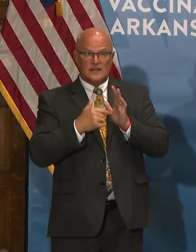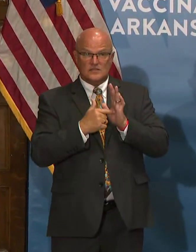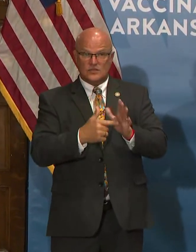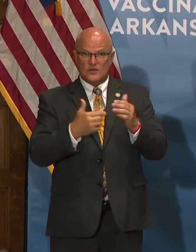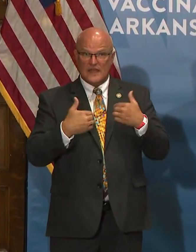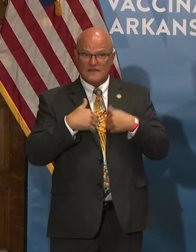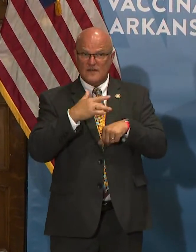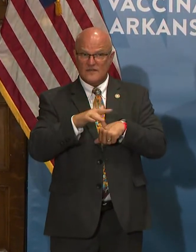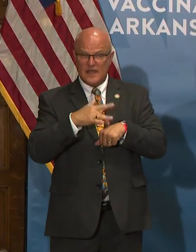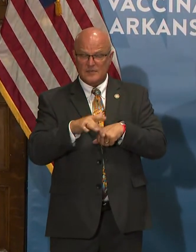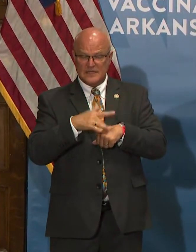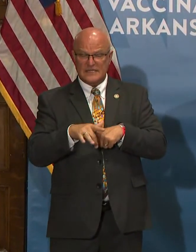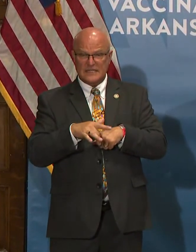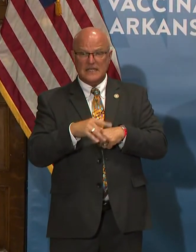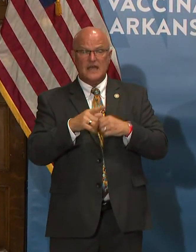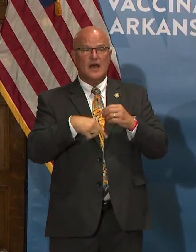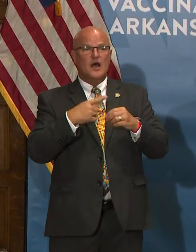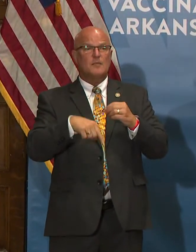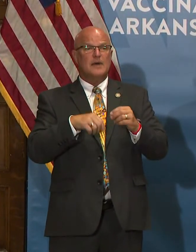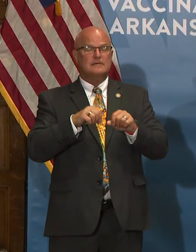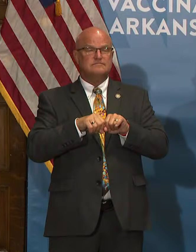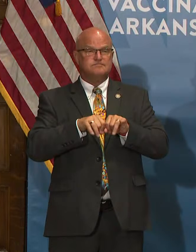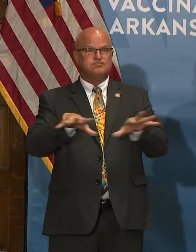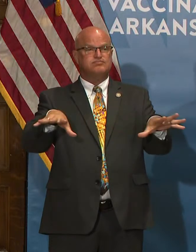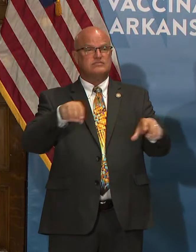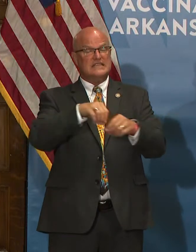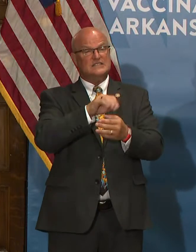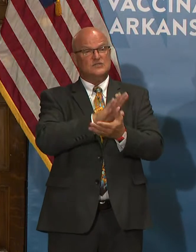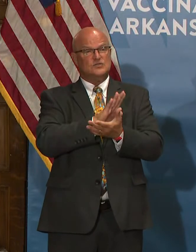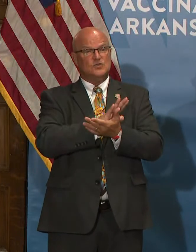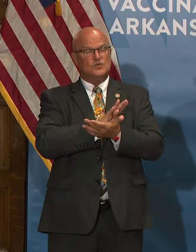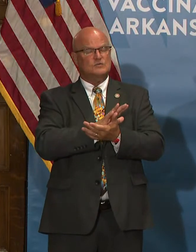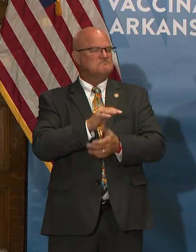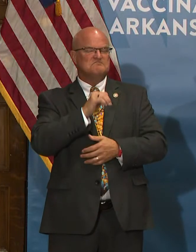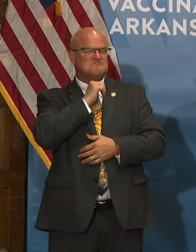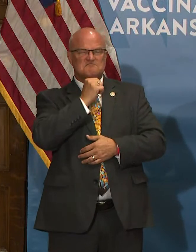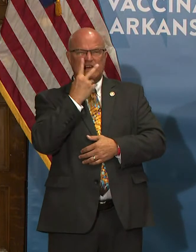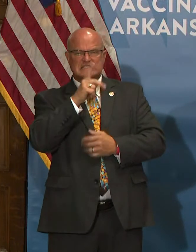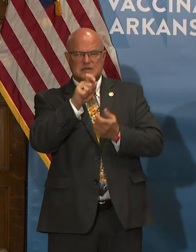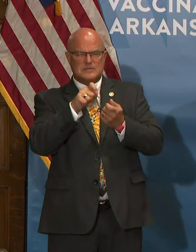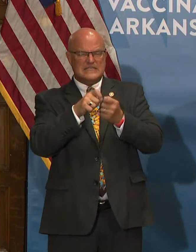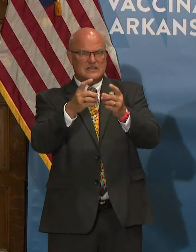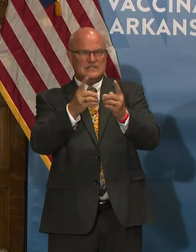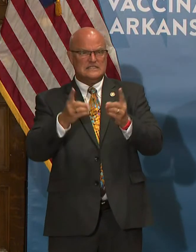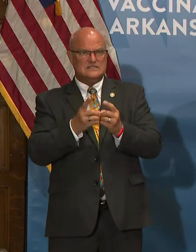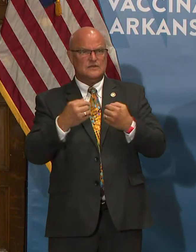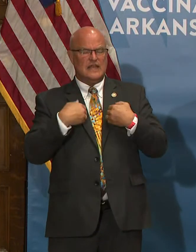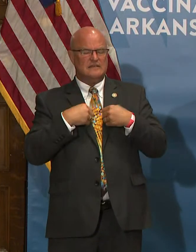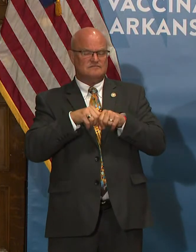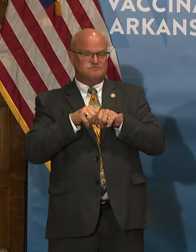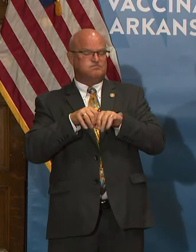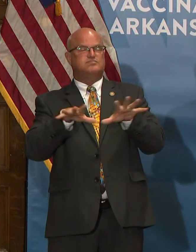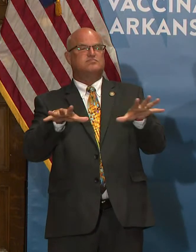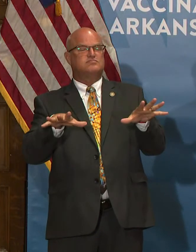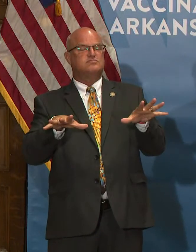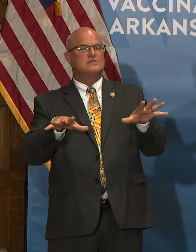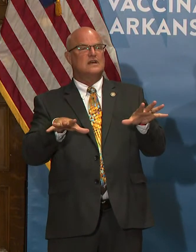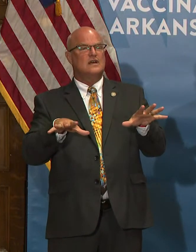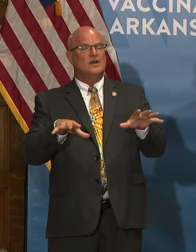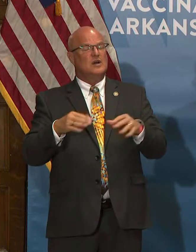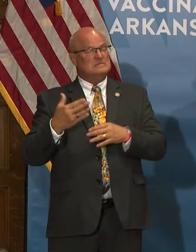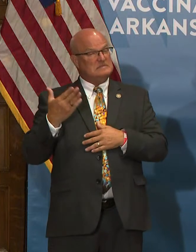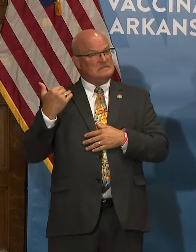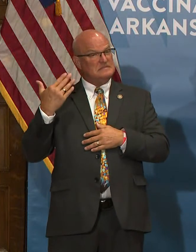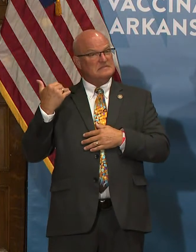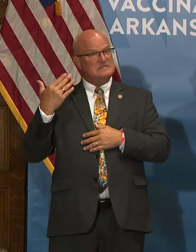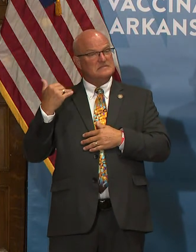have availability today. With regard to the outbreaks in schools, we've not seen a particular district have an outbreak. There was one of the